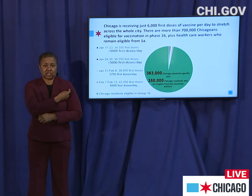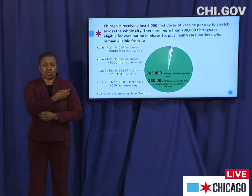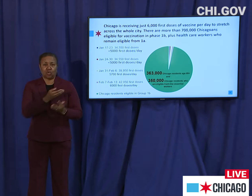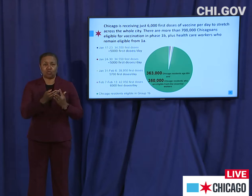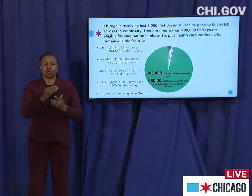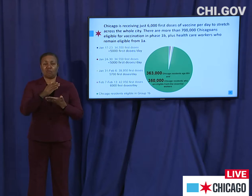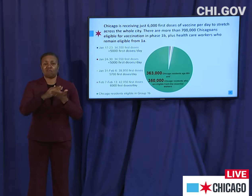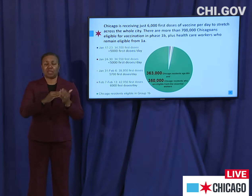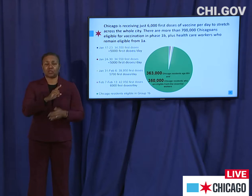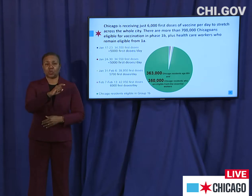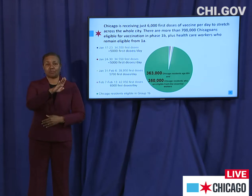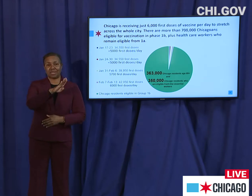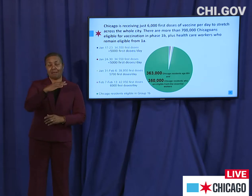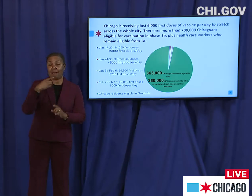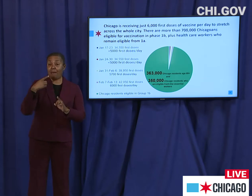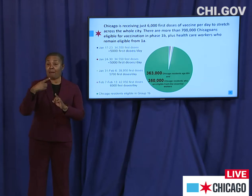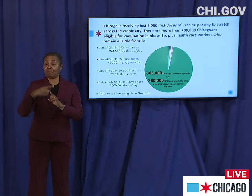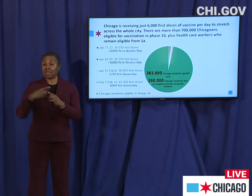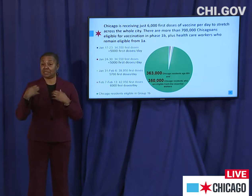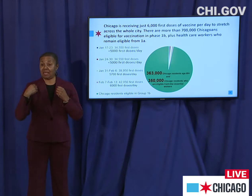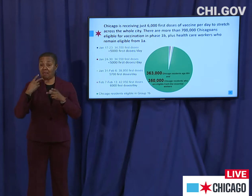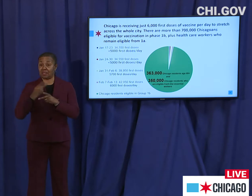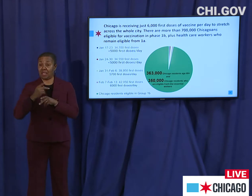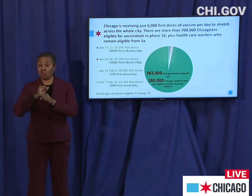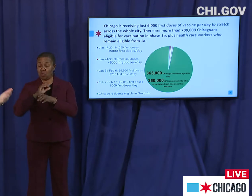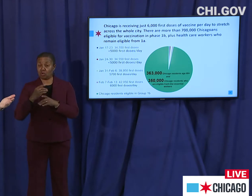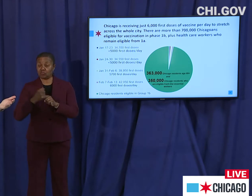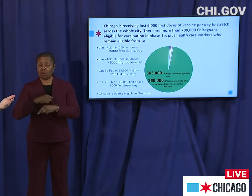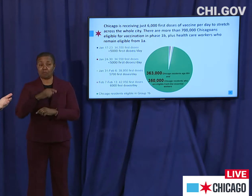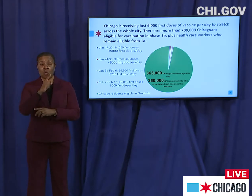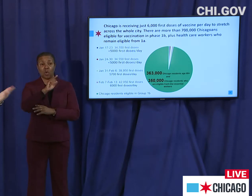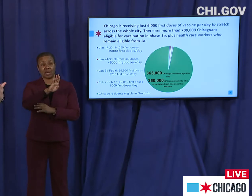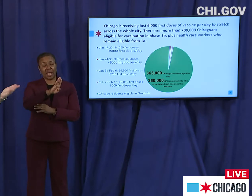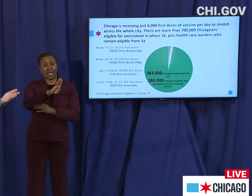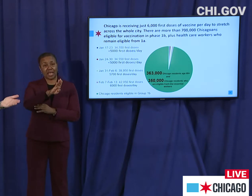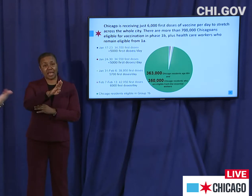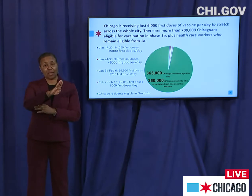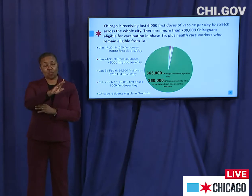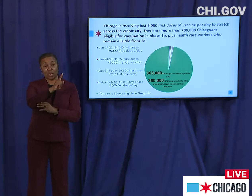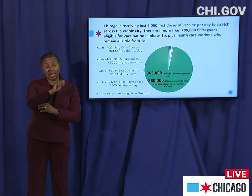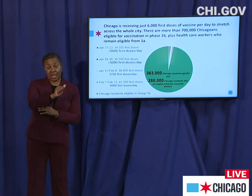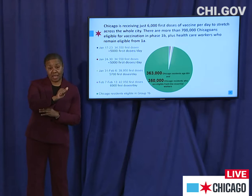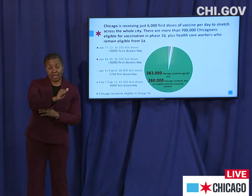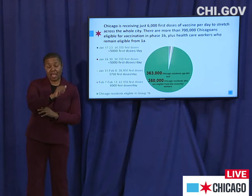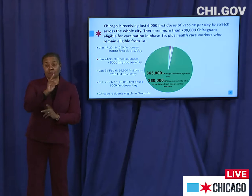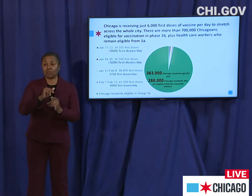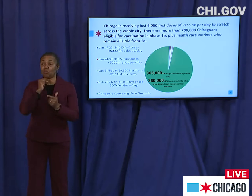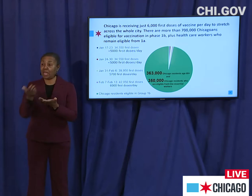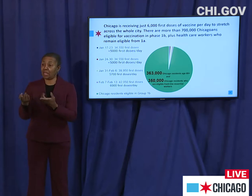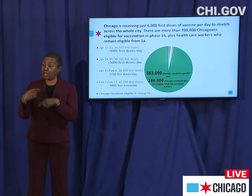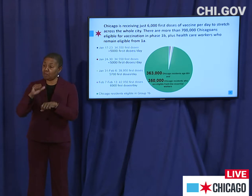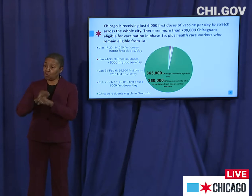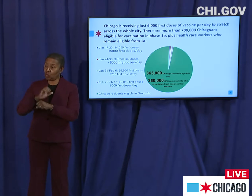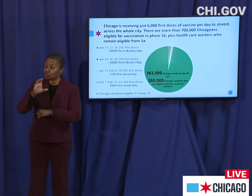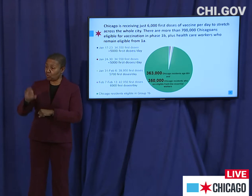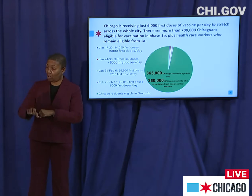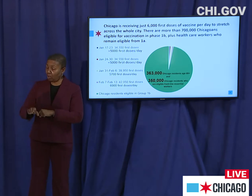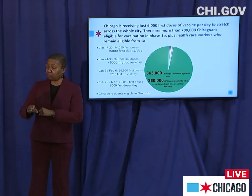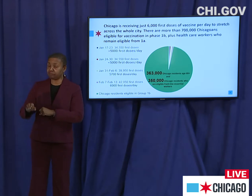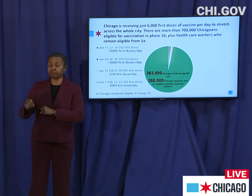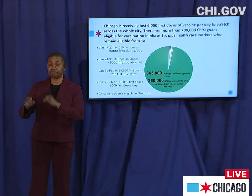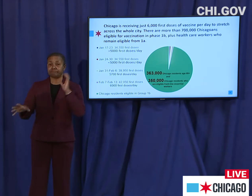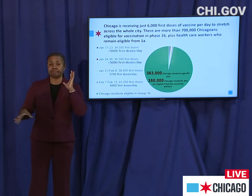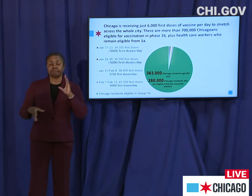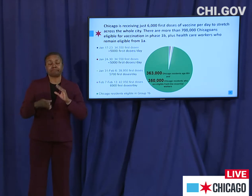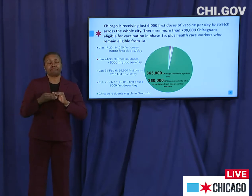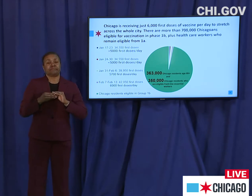plus the healthcare workers who remained eligible from 1A and non-Chicago residents who may come and work in Chicago. So just to